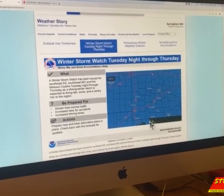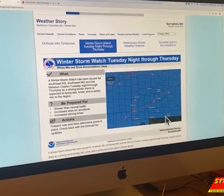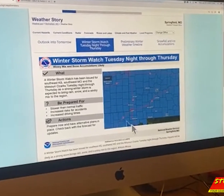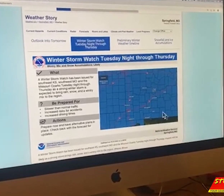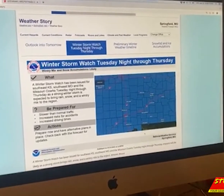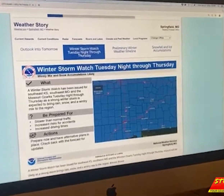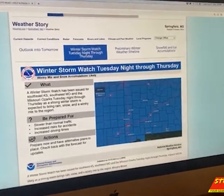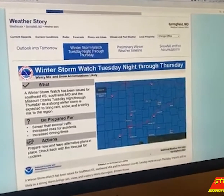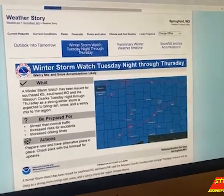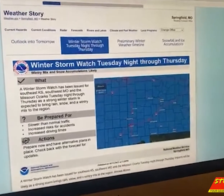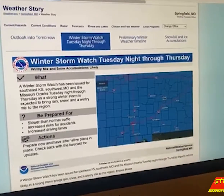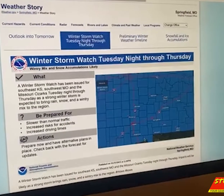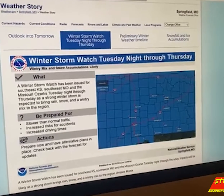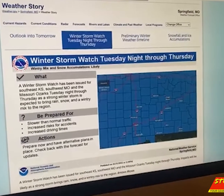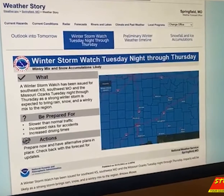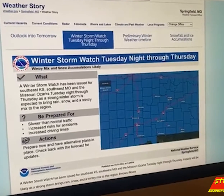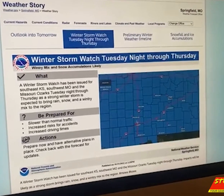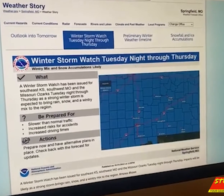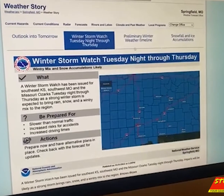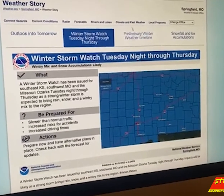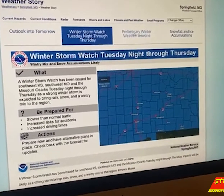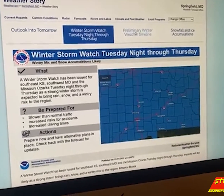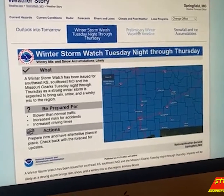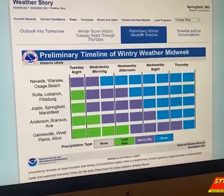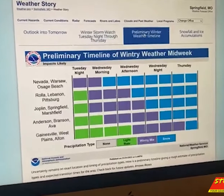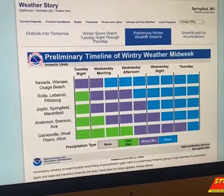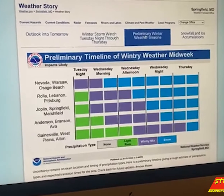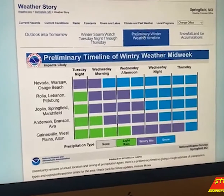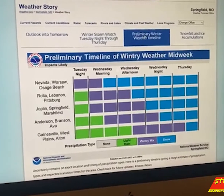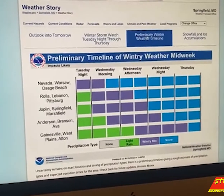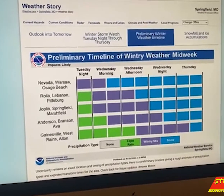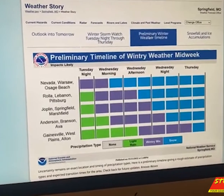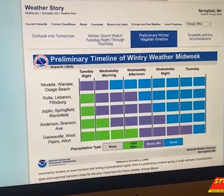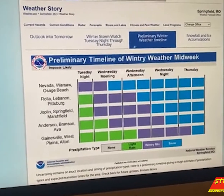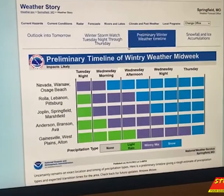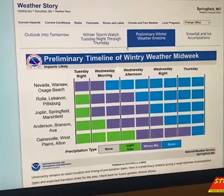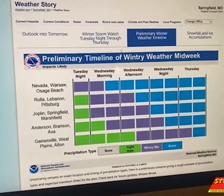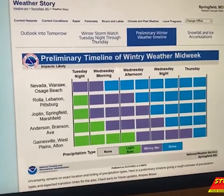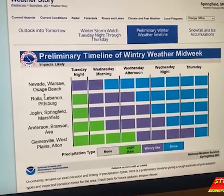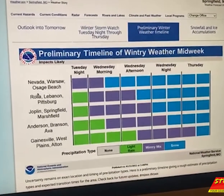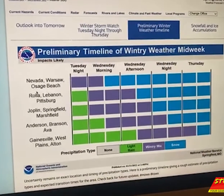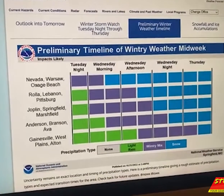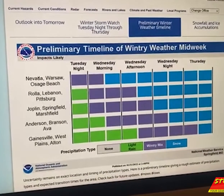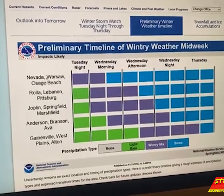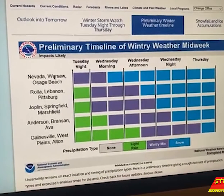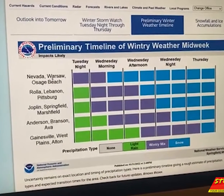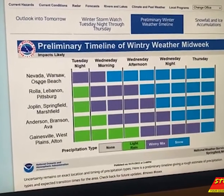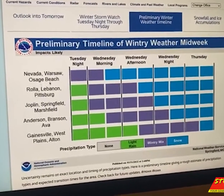to be updated. The entire area is under winter storm watch. The timeline, now it's looking Nevada,